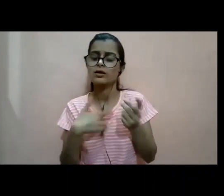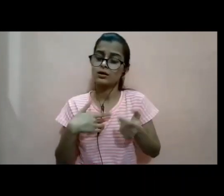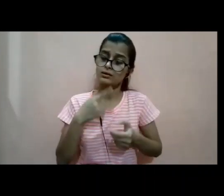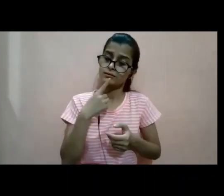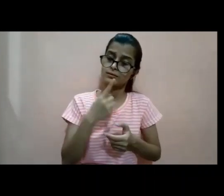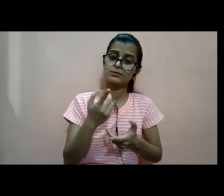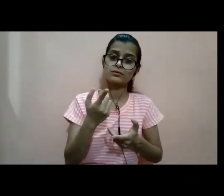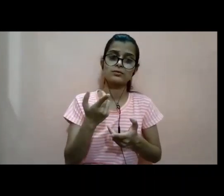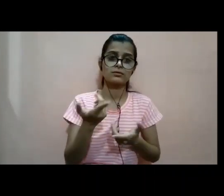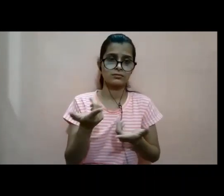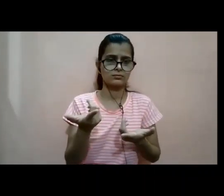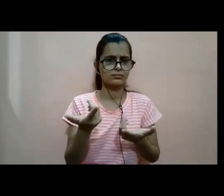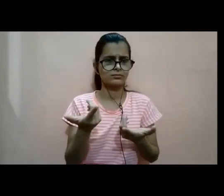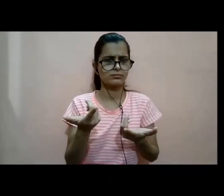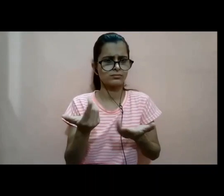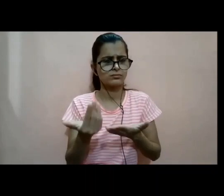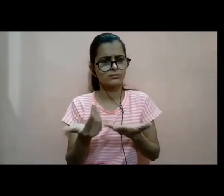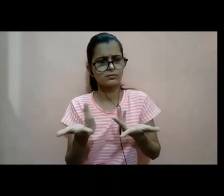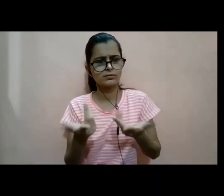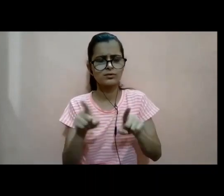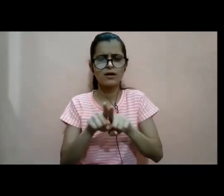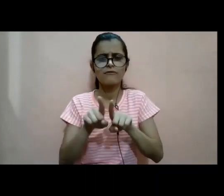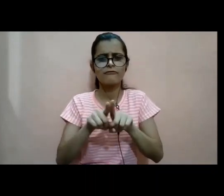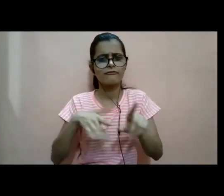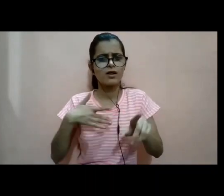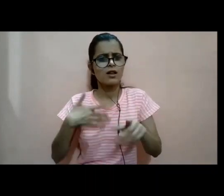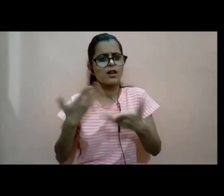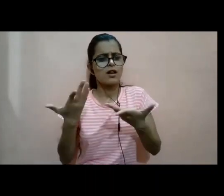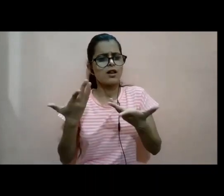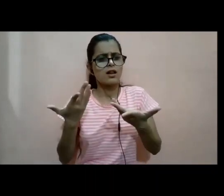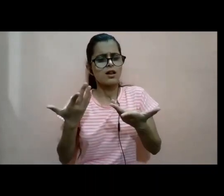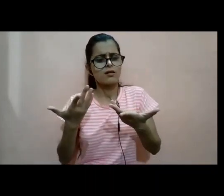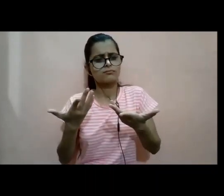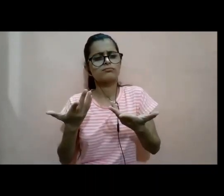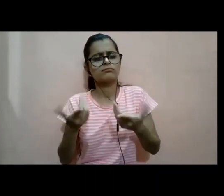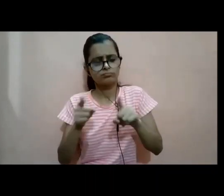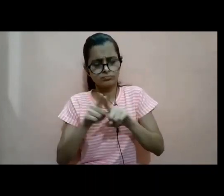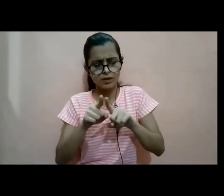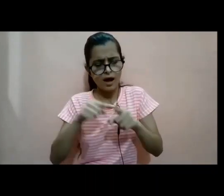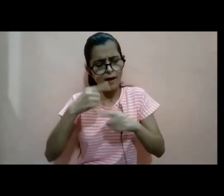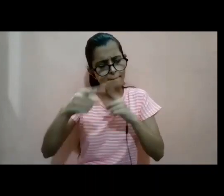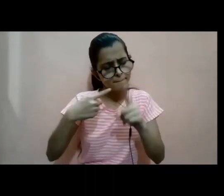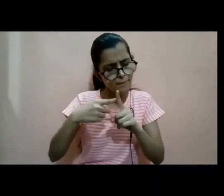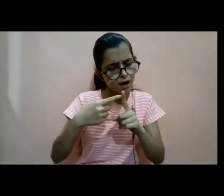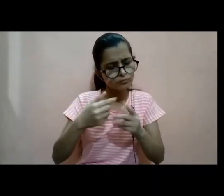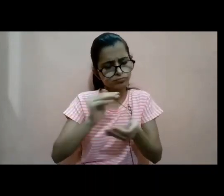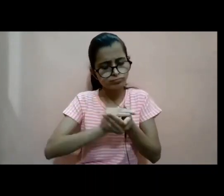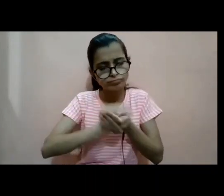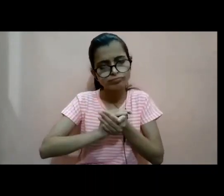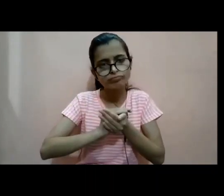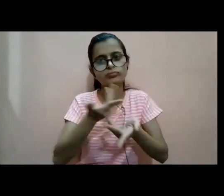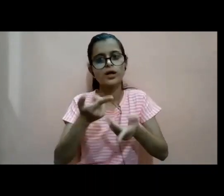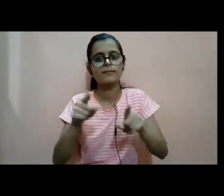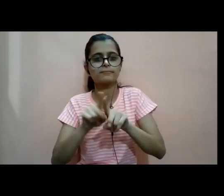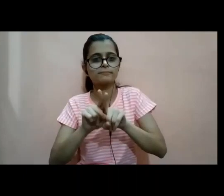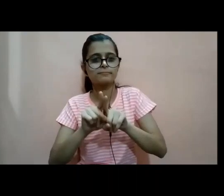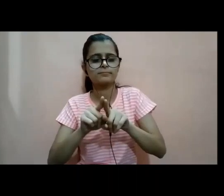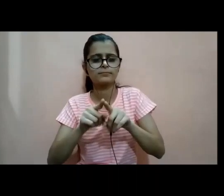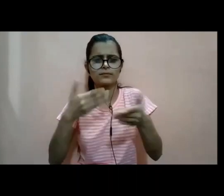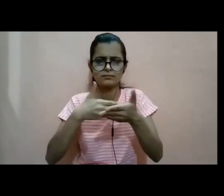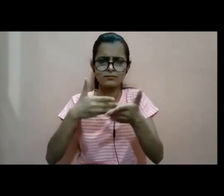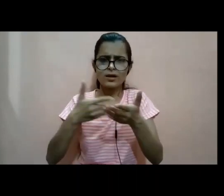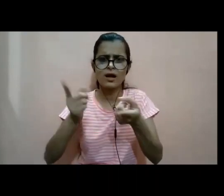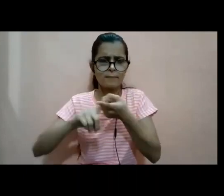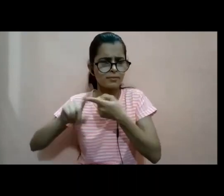would it feel like? It would feel very disrupted. So it's about having both. It's about keeping a dynamic understanding of